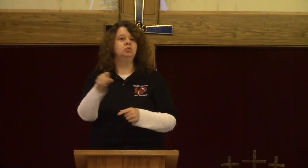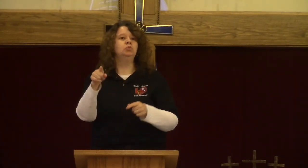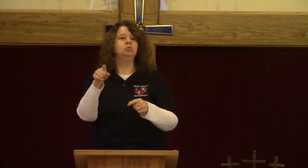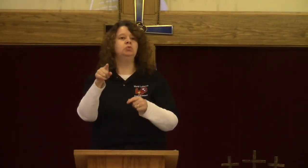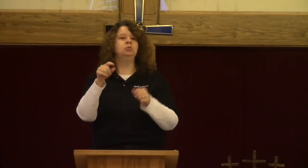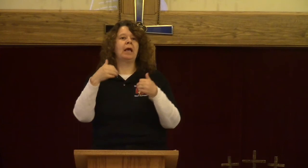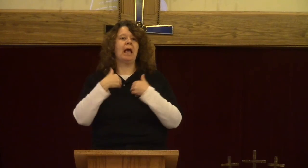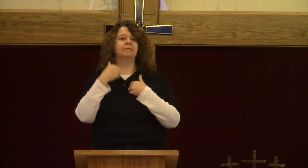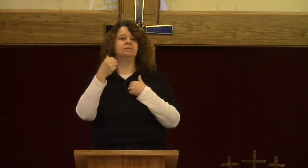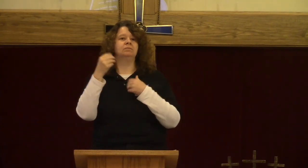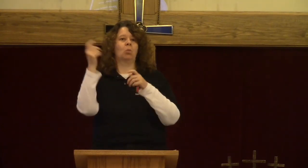back.